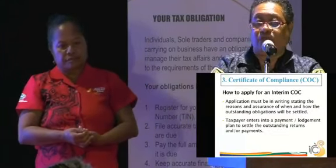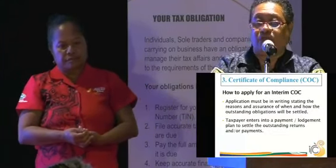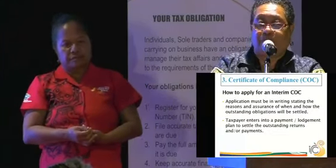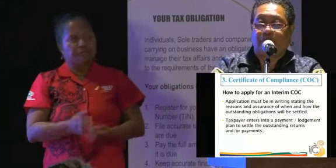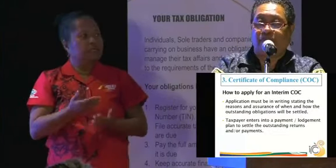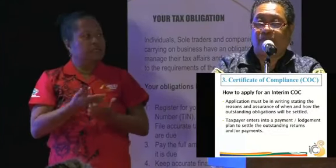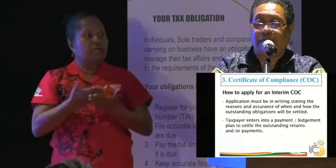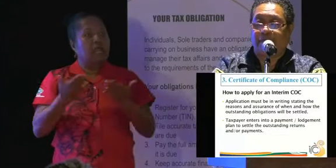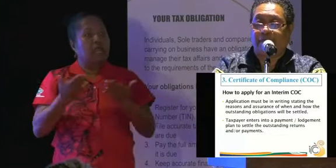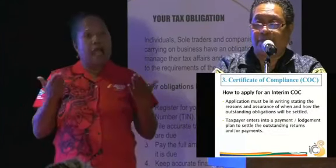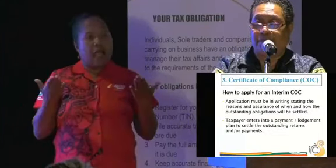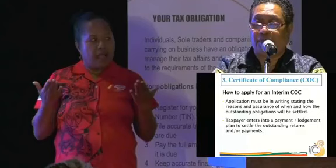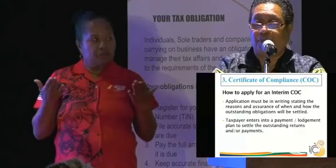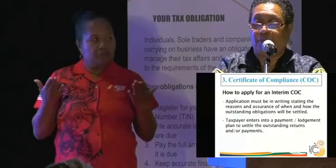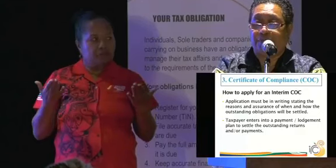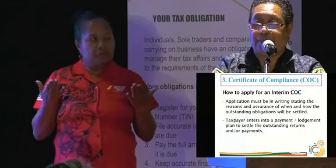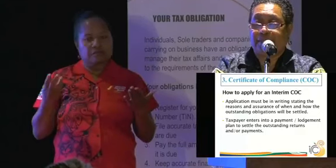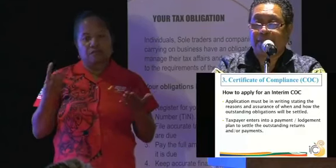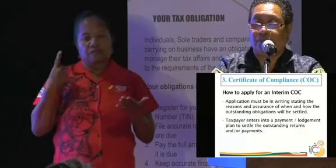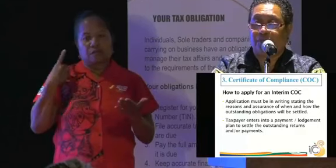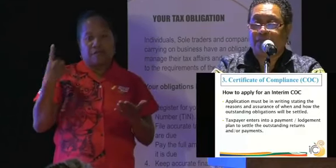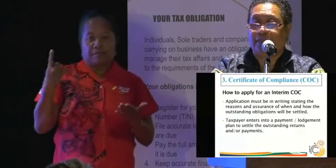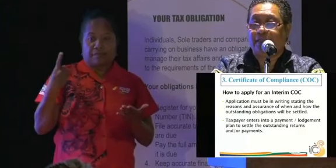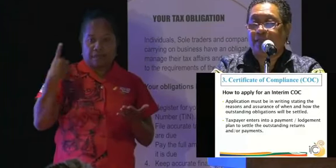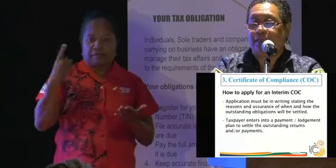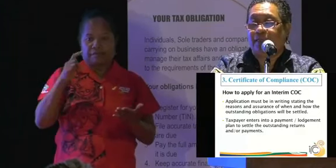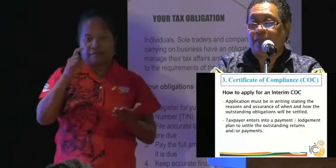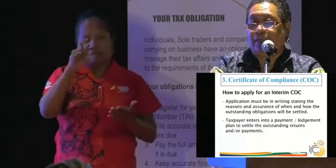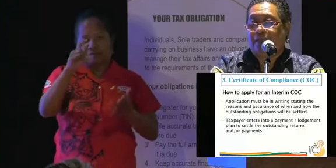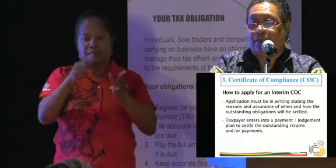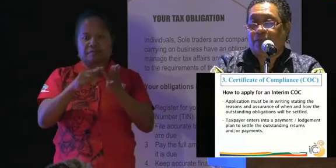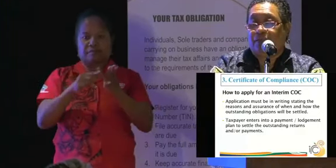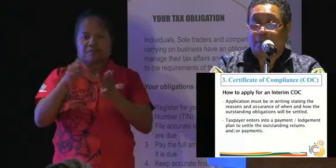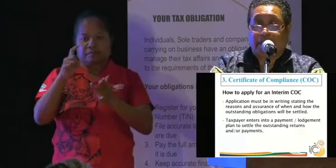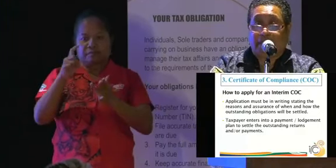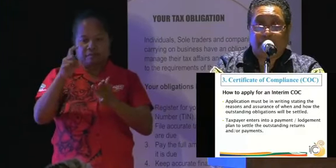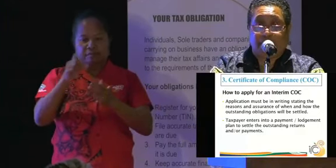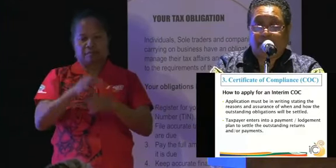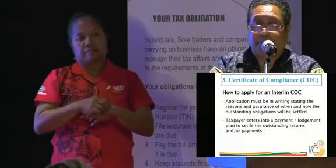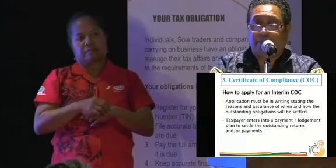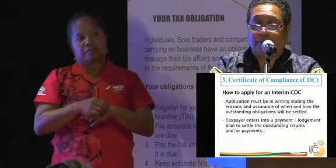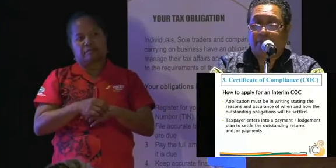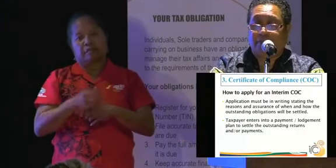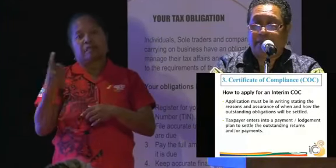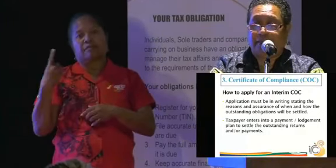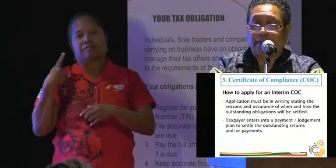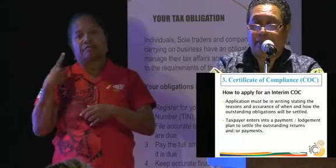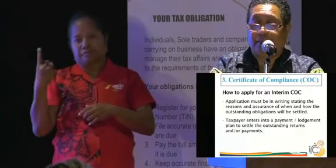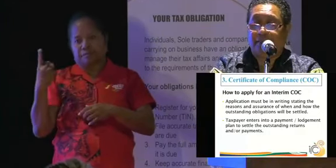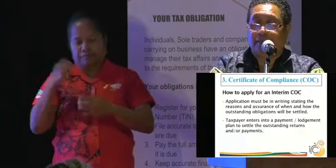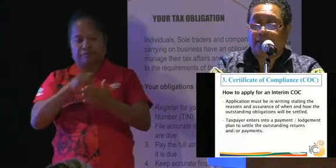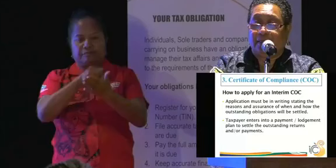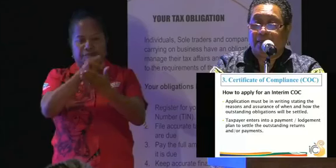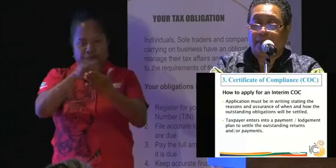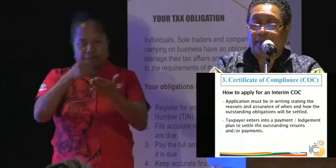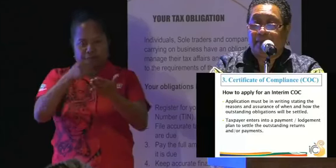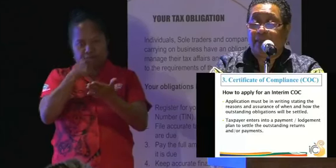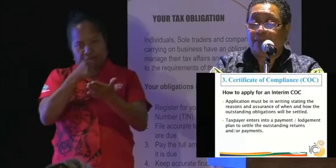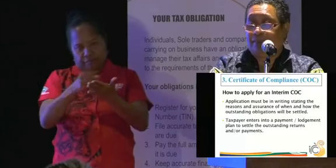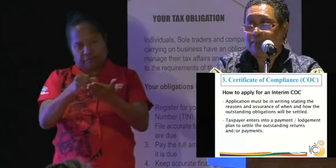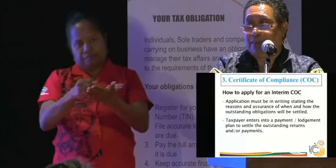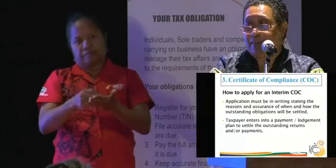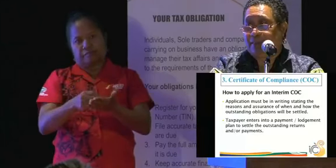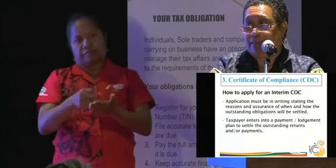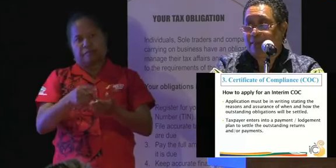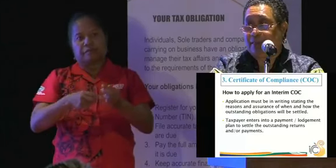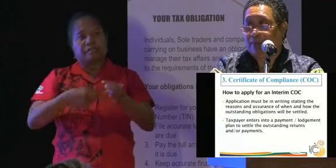Okay, how to apply for an interim COC. Your application must be in writing, stating